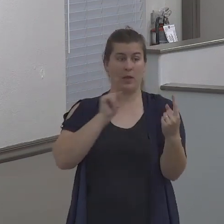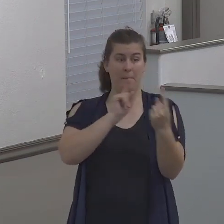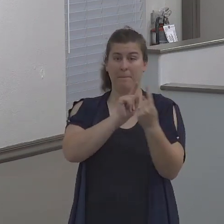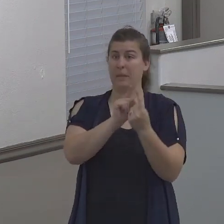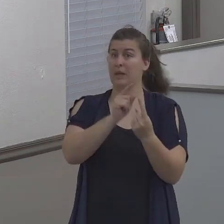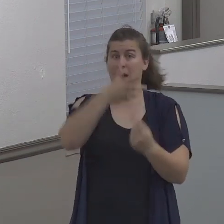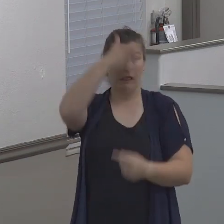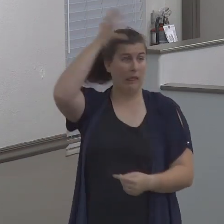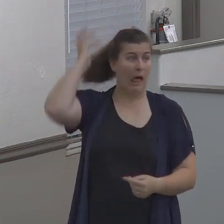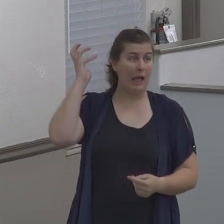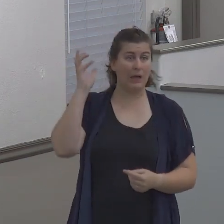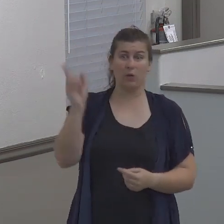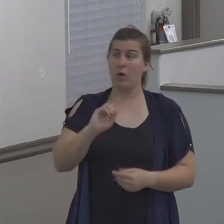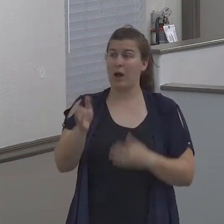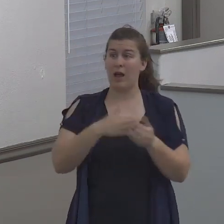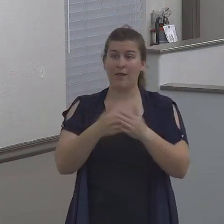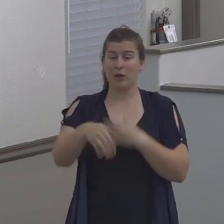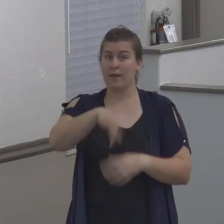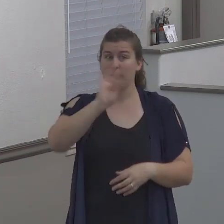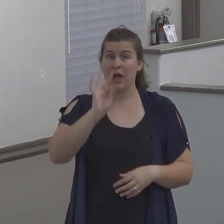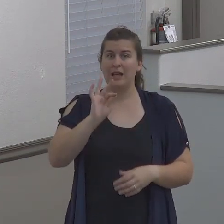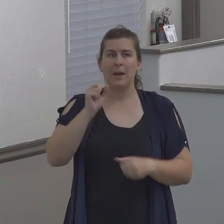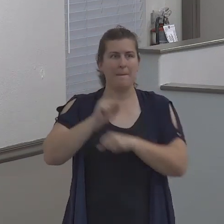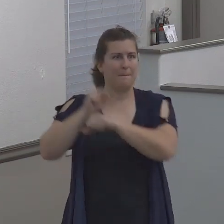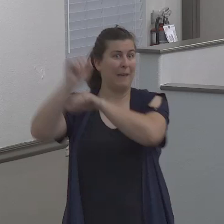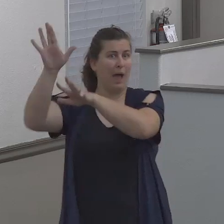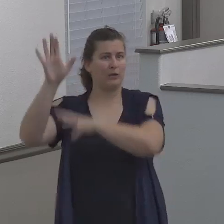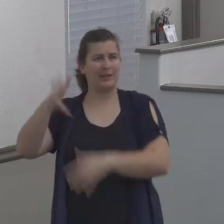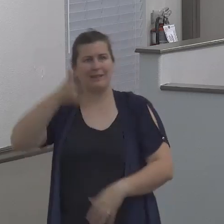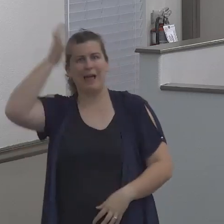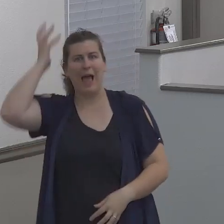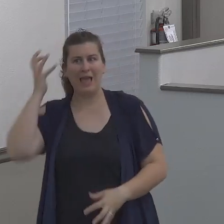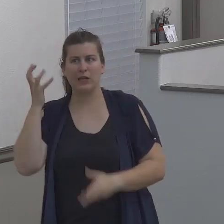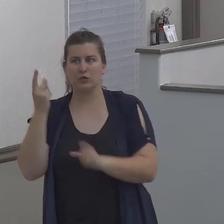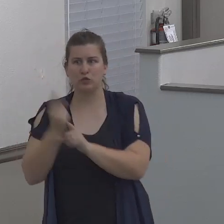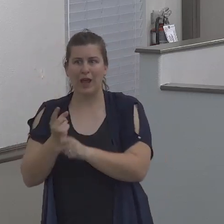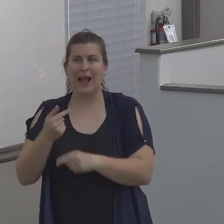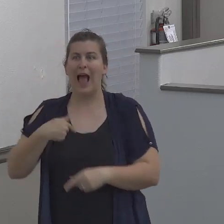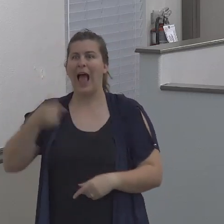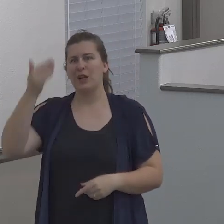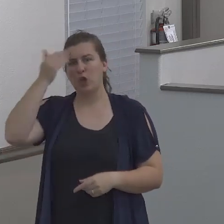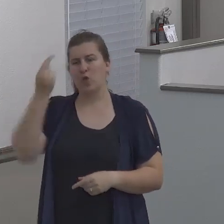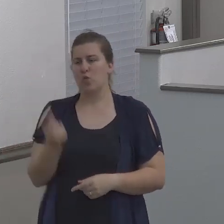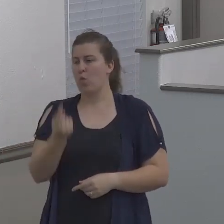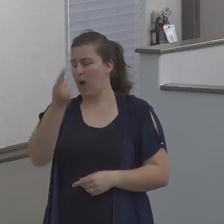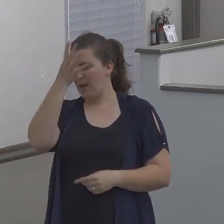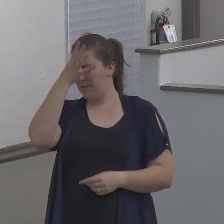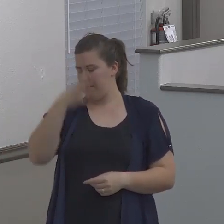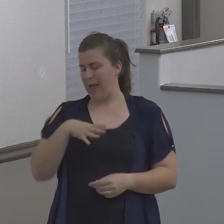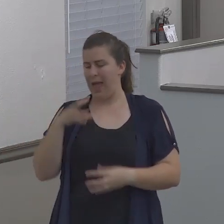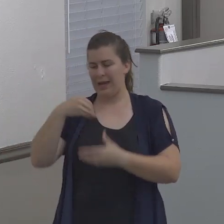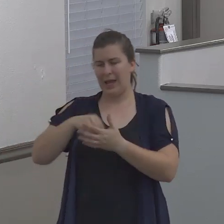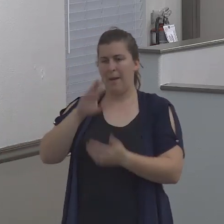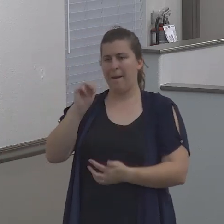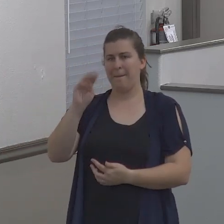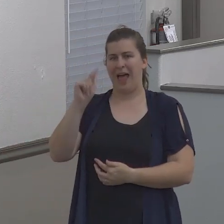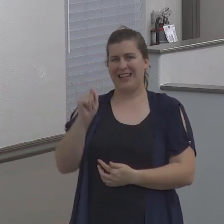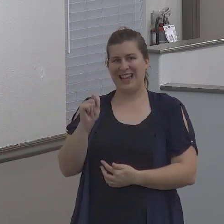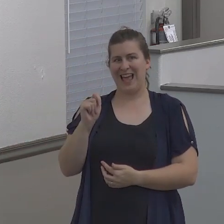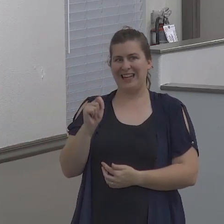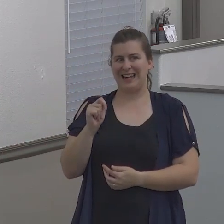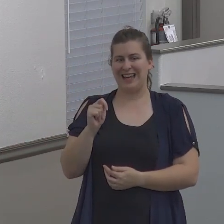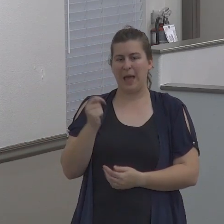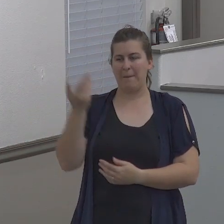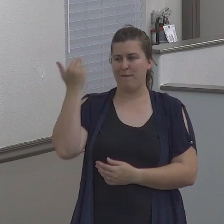And those who encounter lions, wherever they might find a mountain lion, I'll tell you something. I know a man